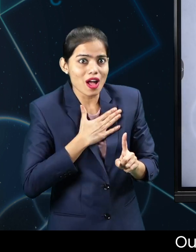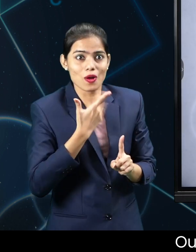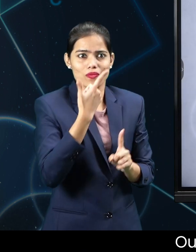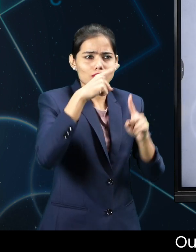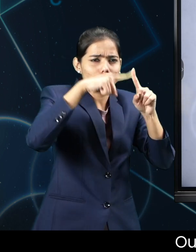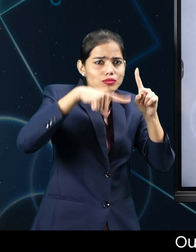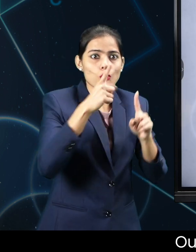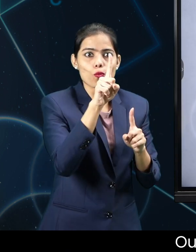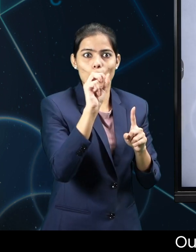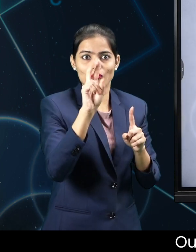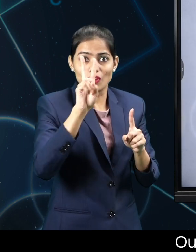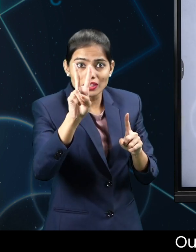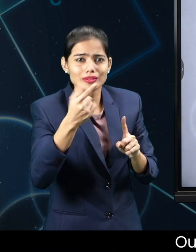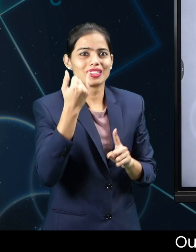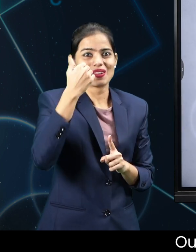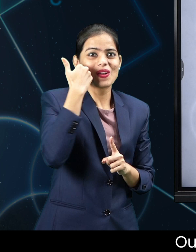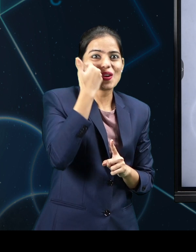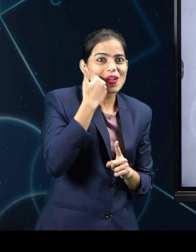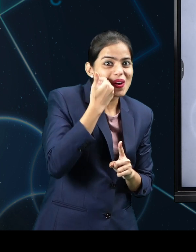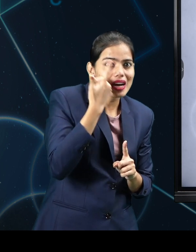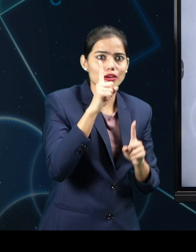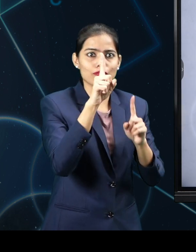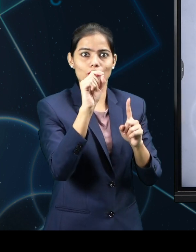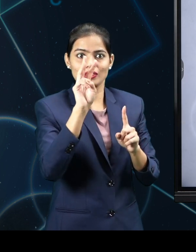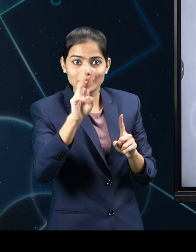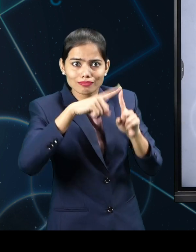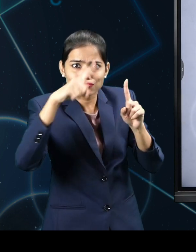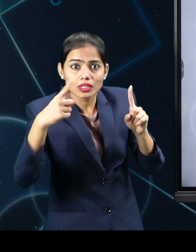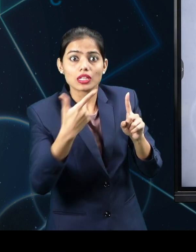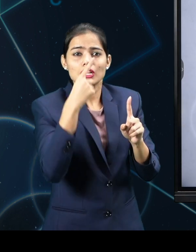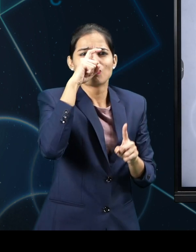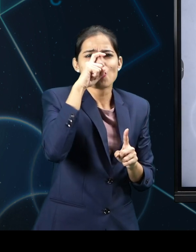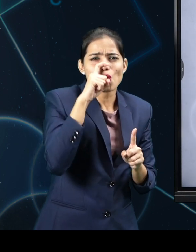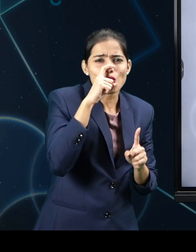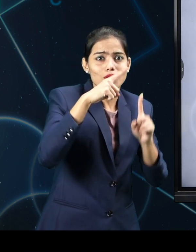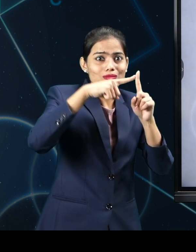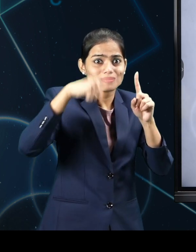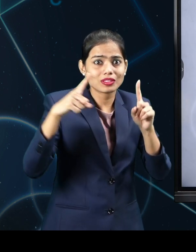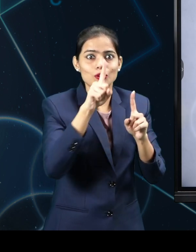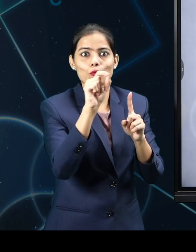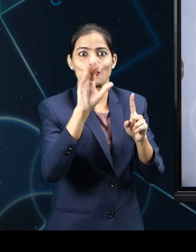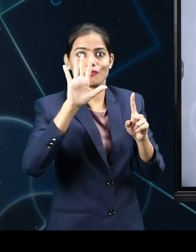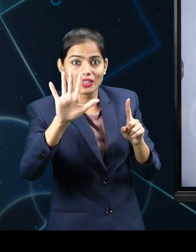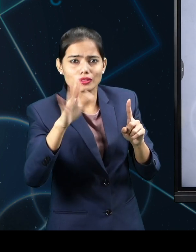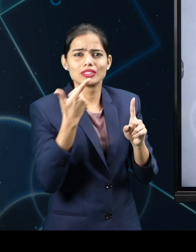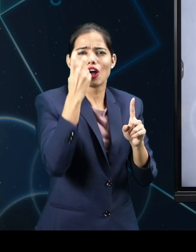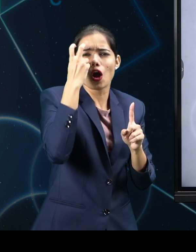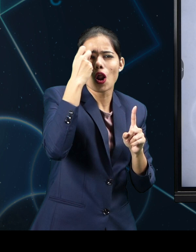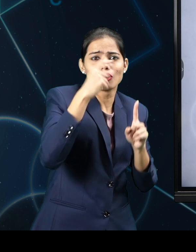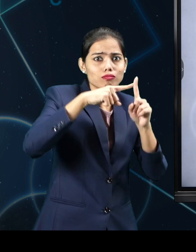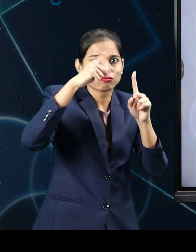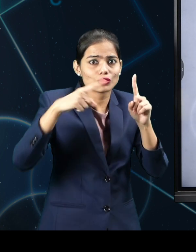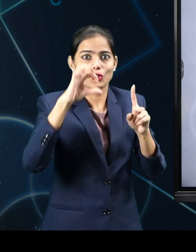Outcomes: frequency green 102, yellow 103, blue 105,